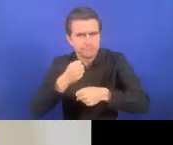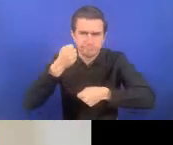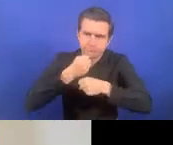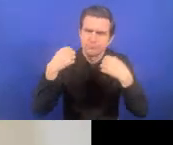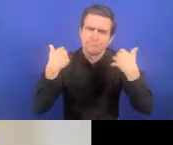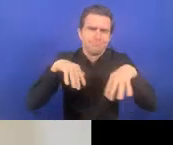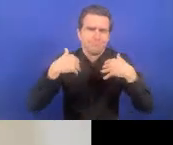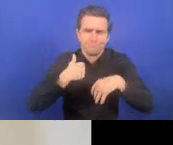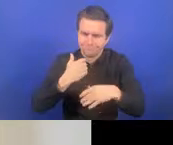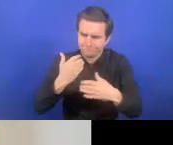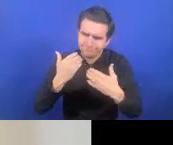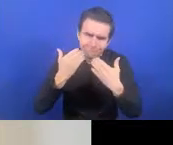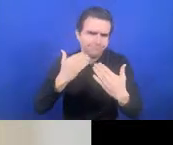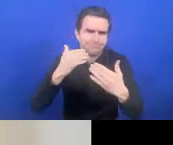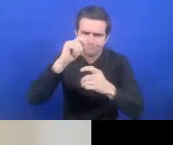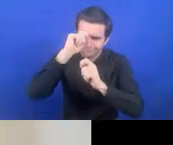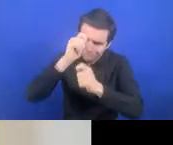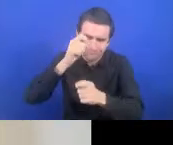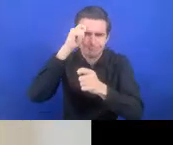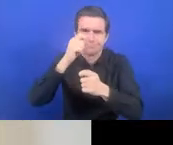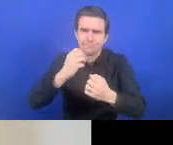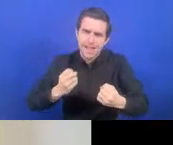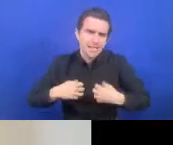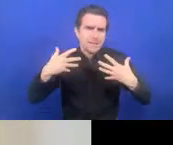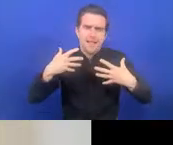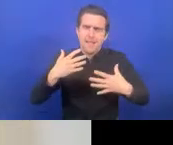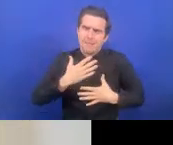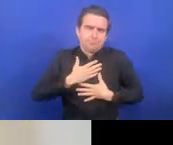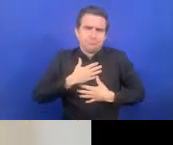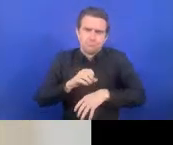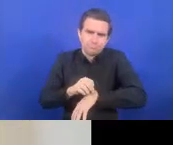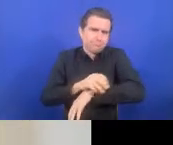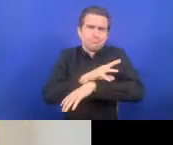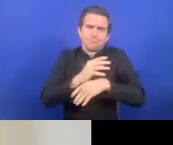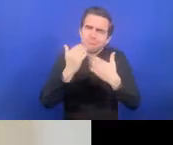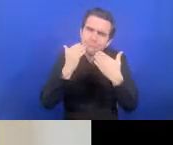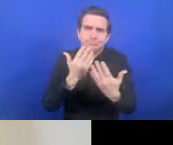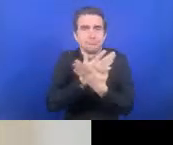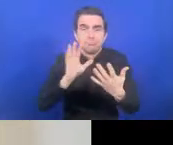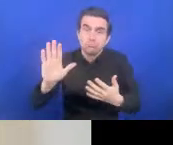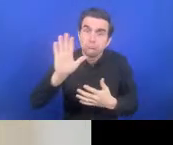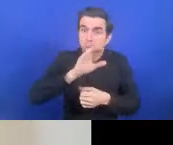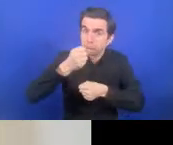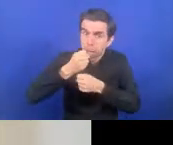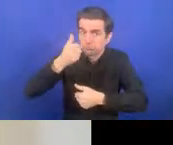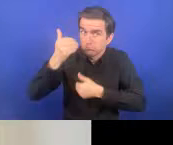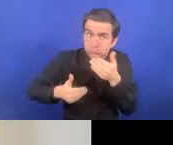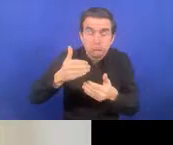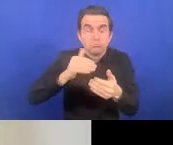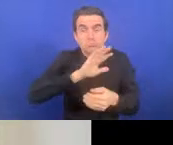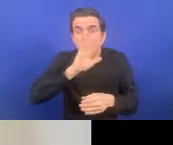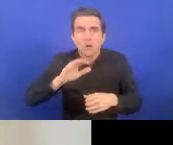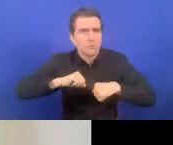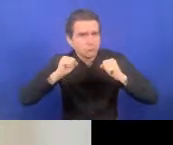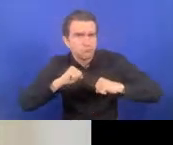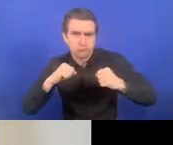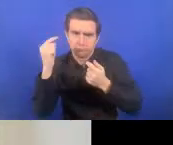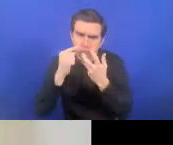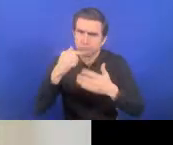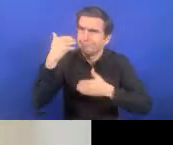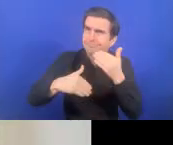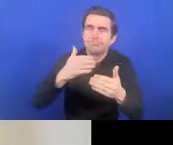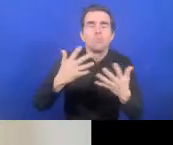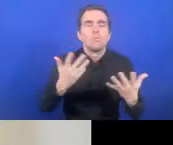action we take, every decision we make that is guided by gender mainstreaming will bring us one step closer to